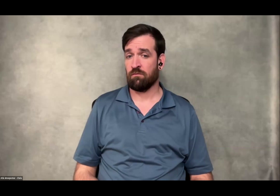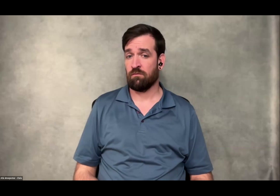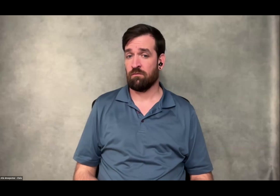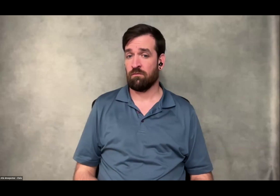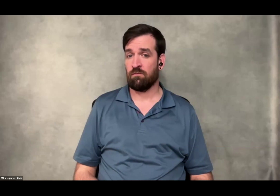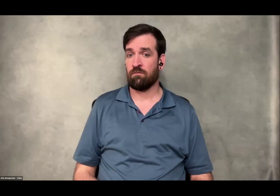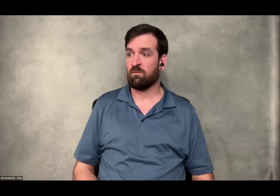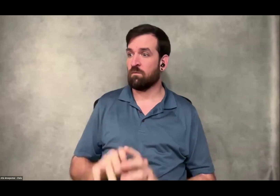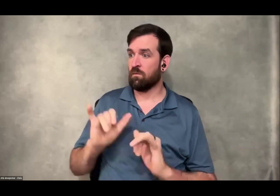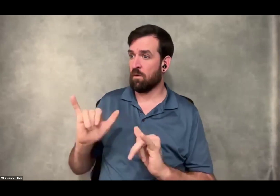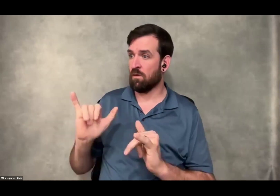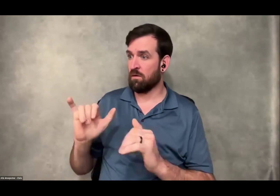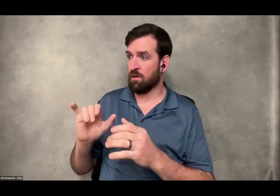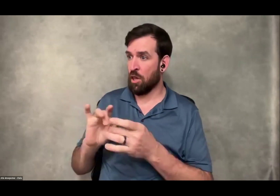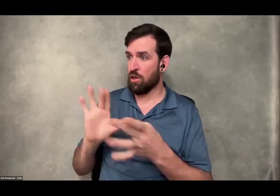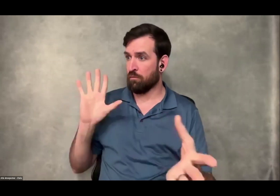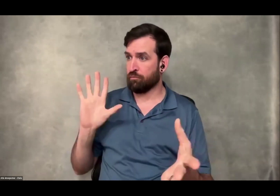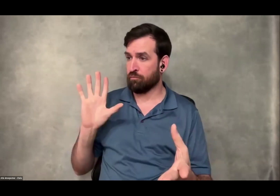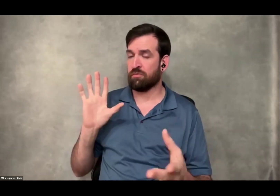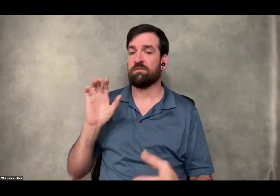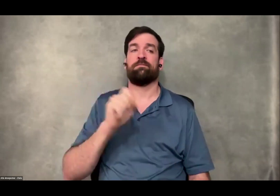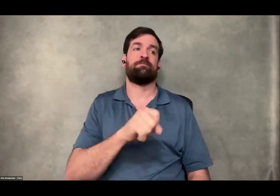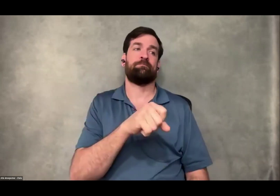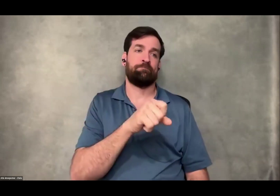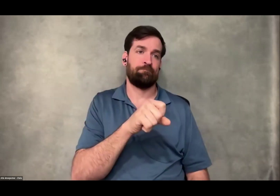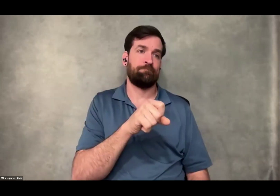Uh-oh, Oh, did she just drop off? we lost her, yeah.